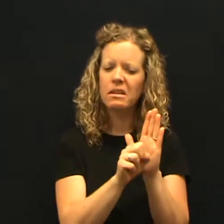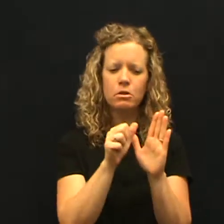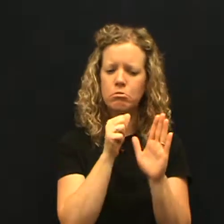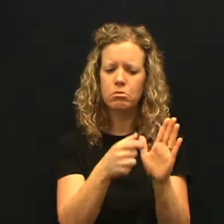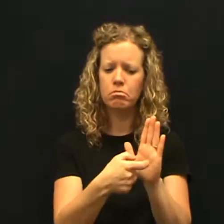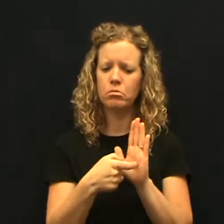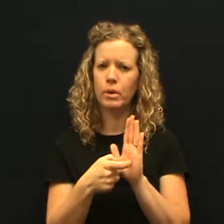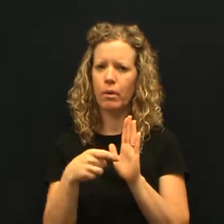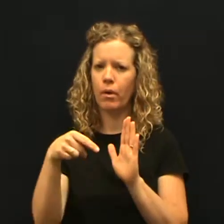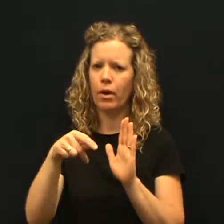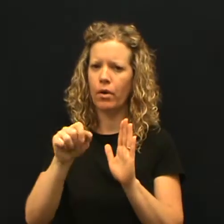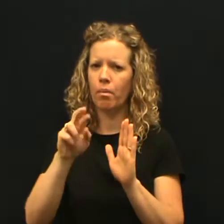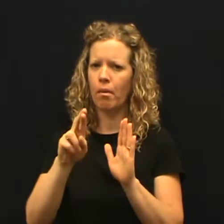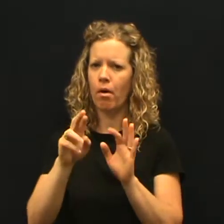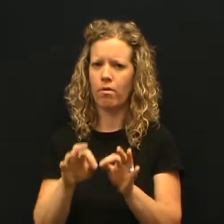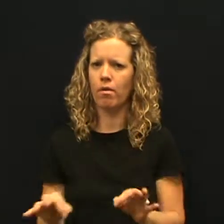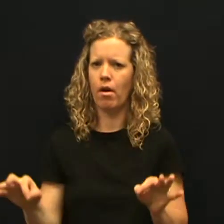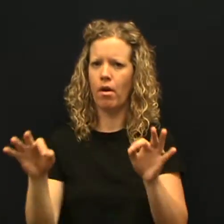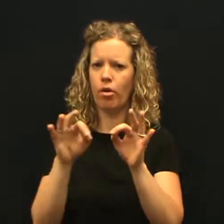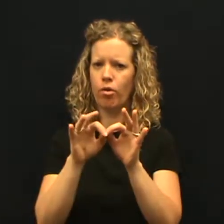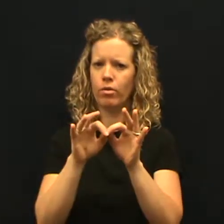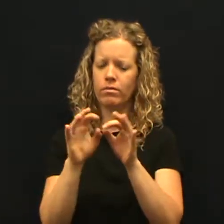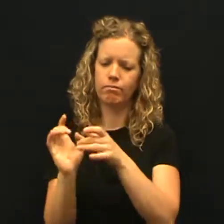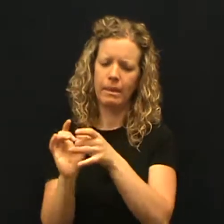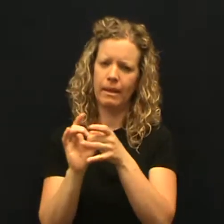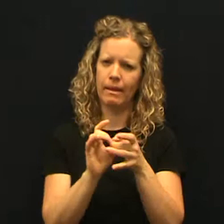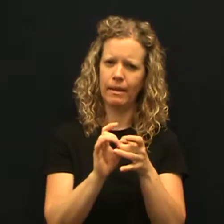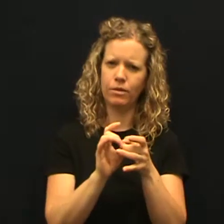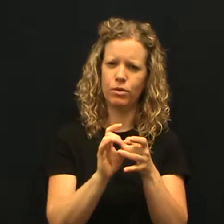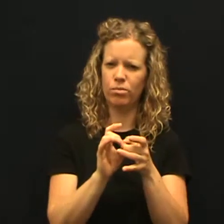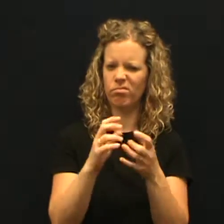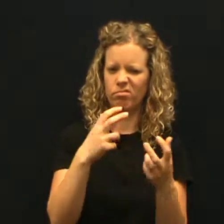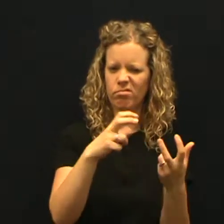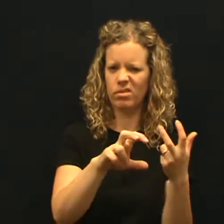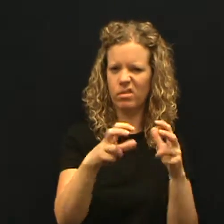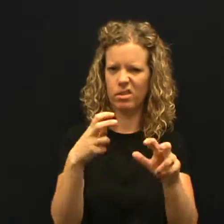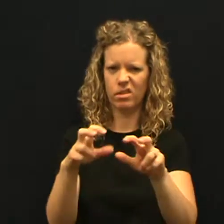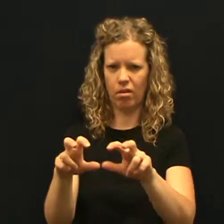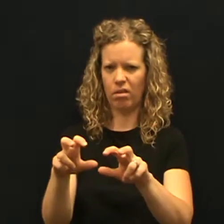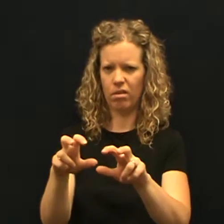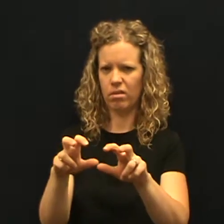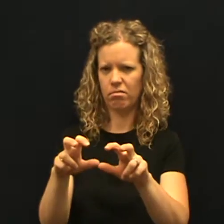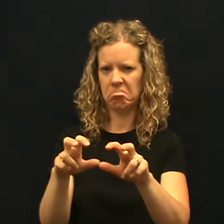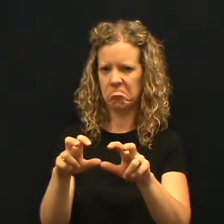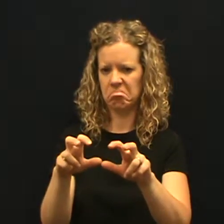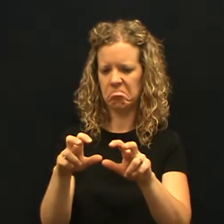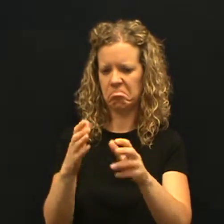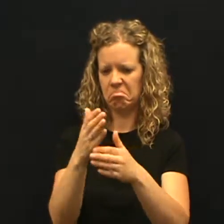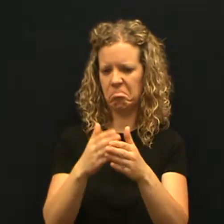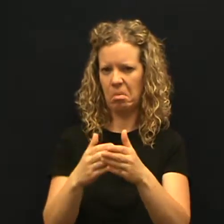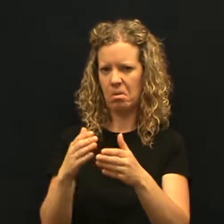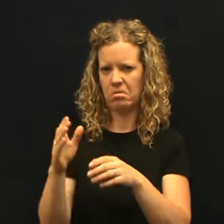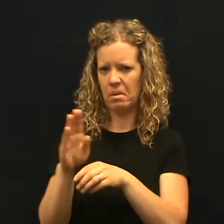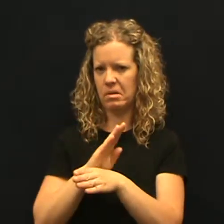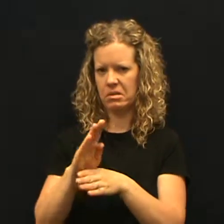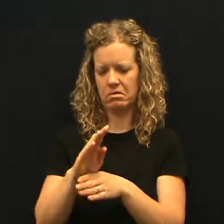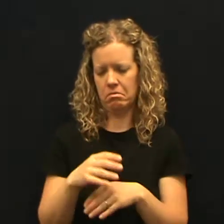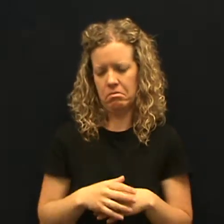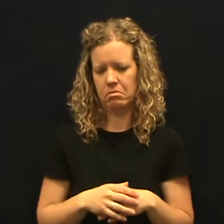to be part of the articles of incorporation or the stock part of a company. And so that's called no